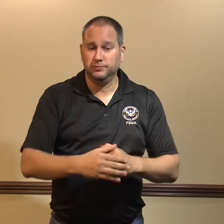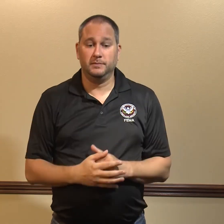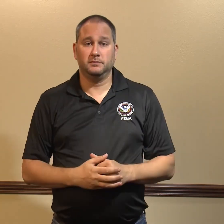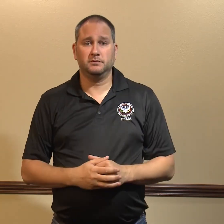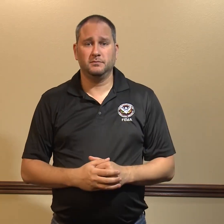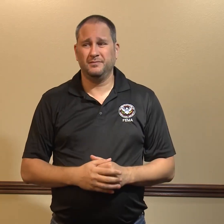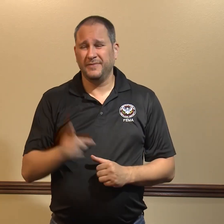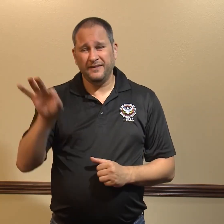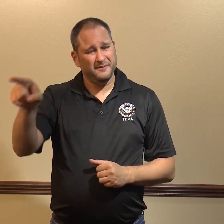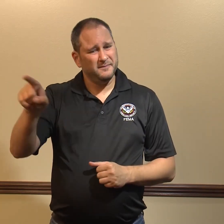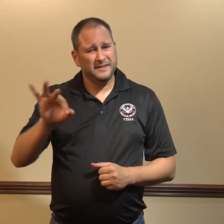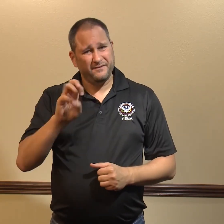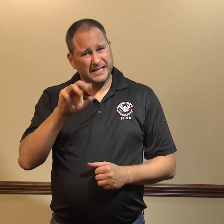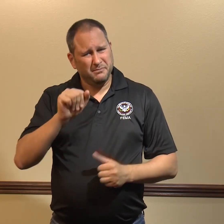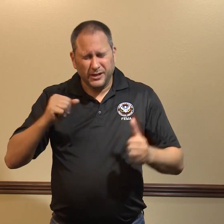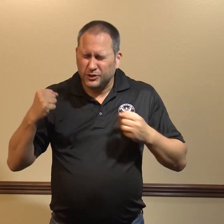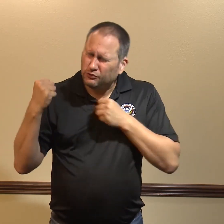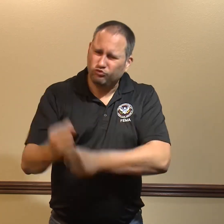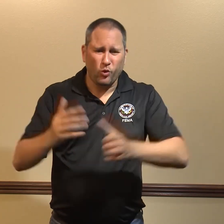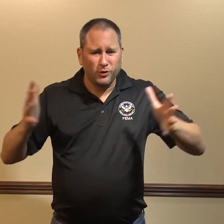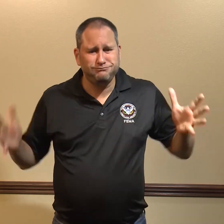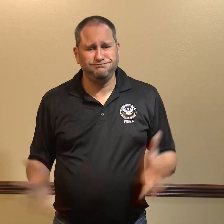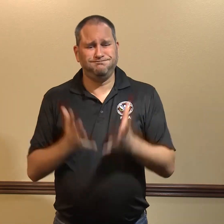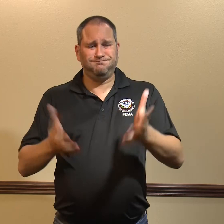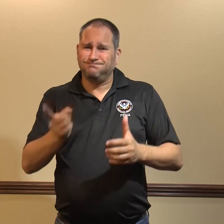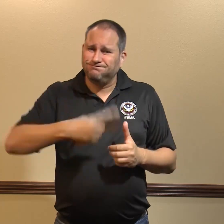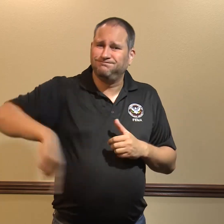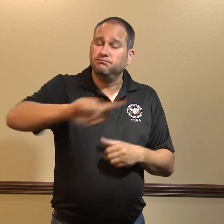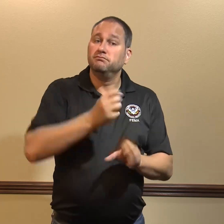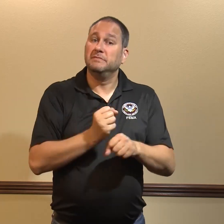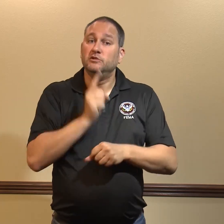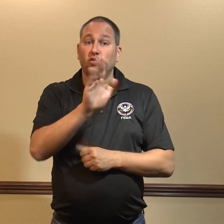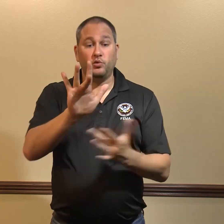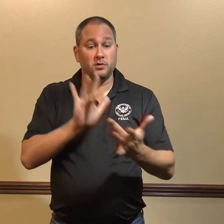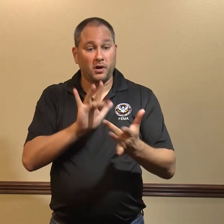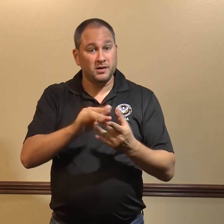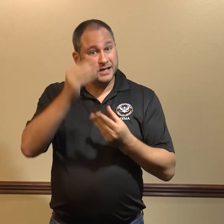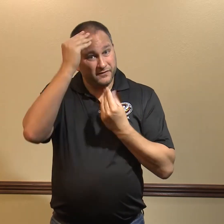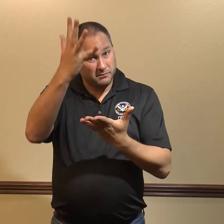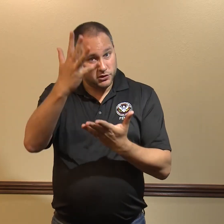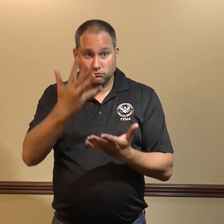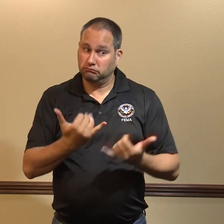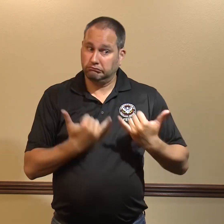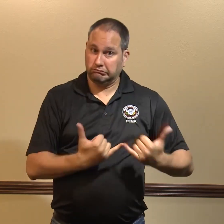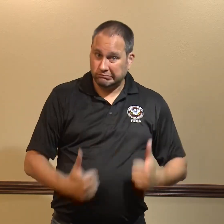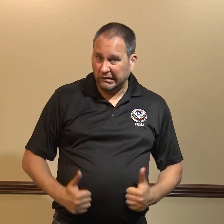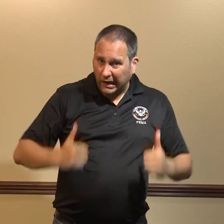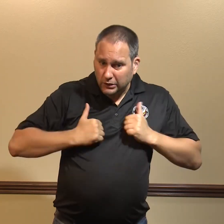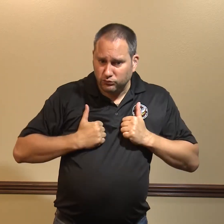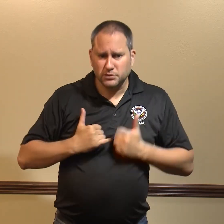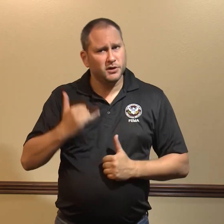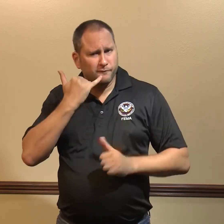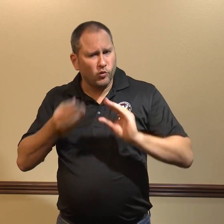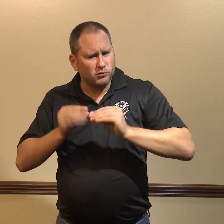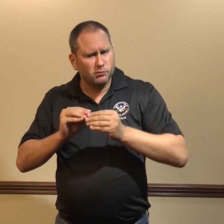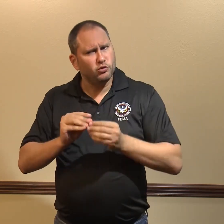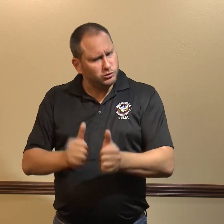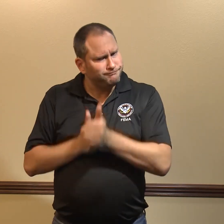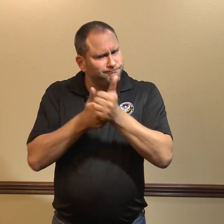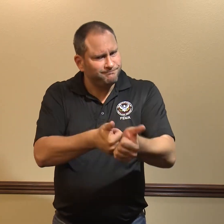800-621-3362 to keep the application process moving. You are also urged to keep your contact information up to date